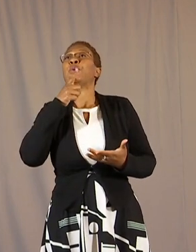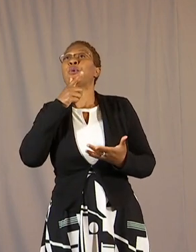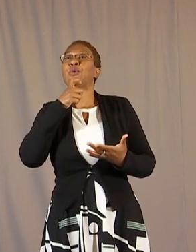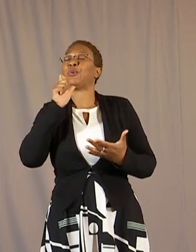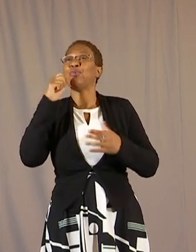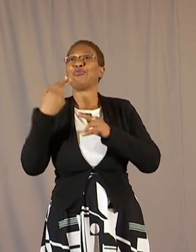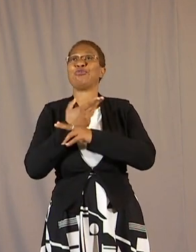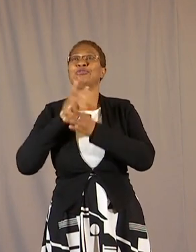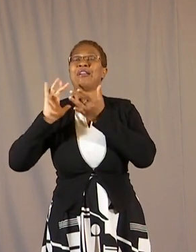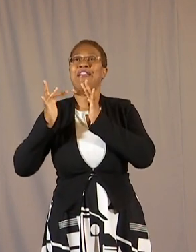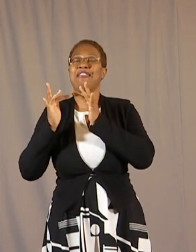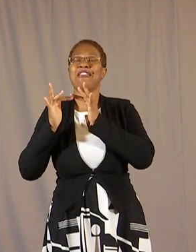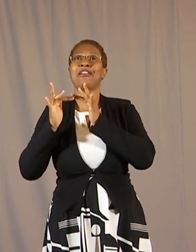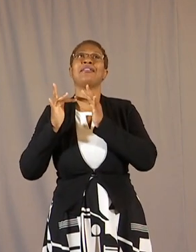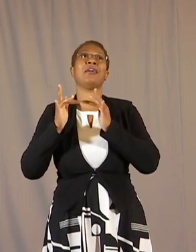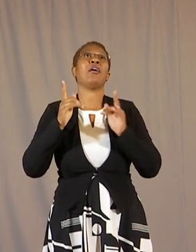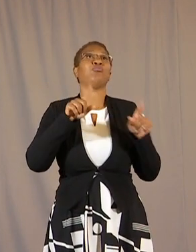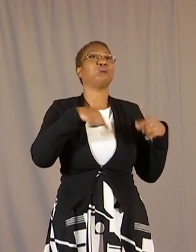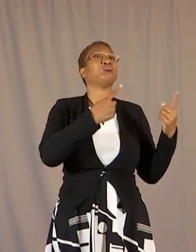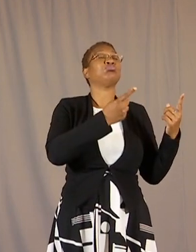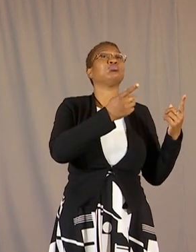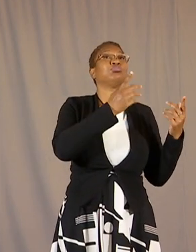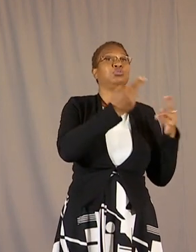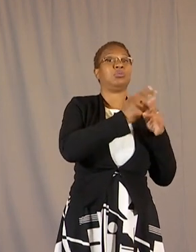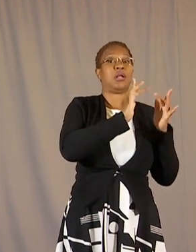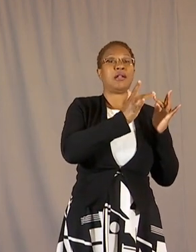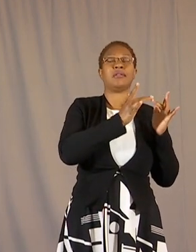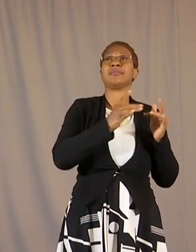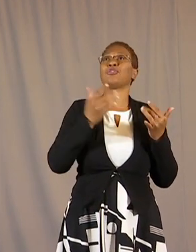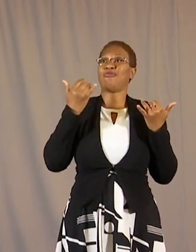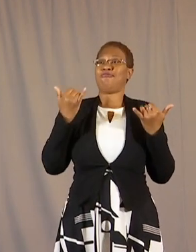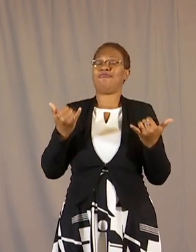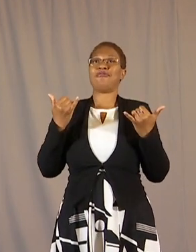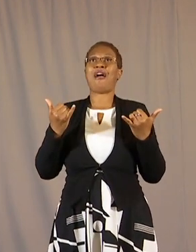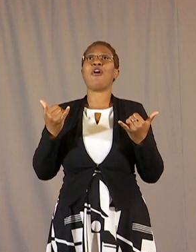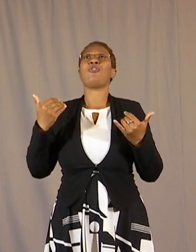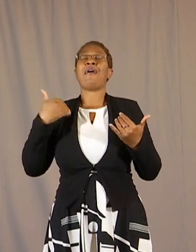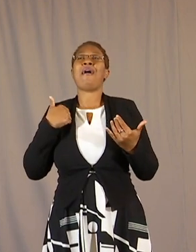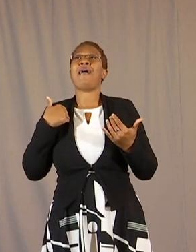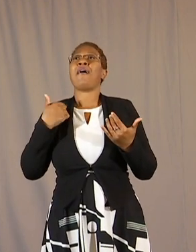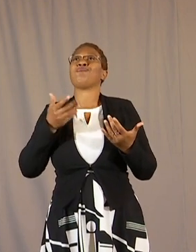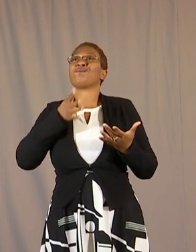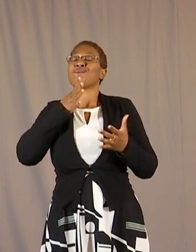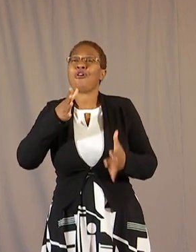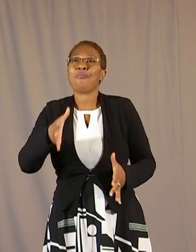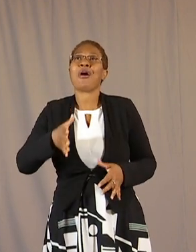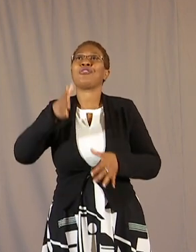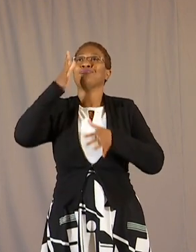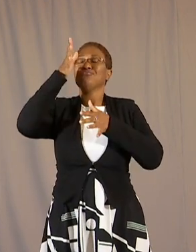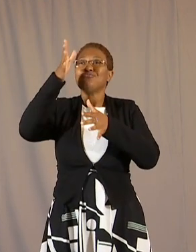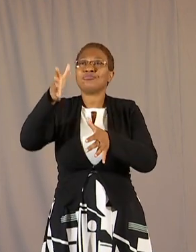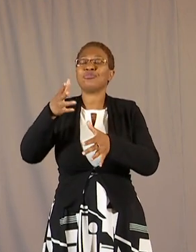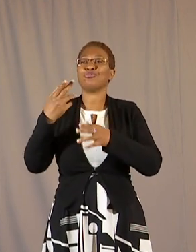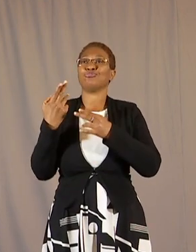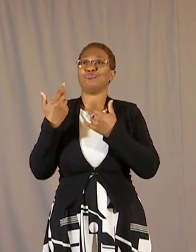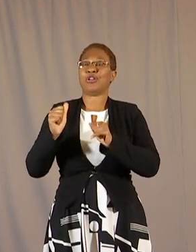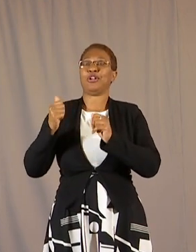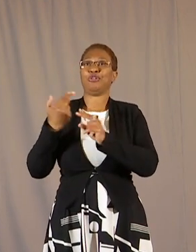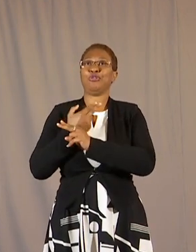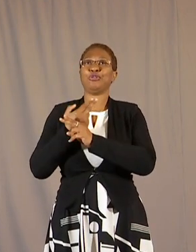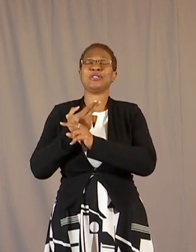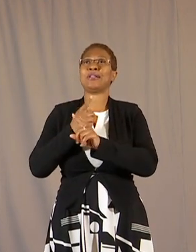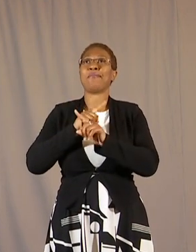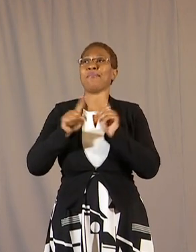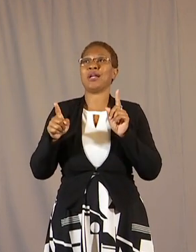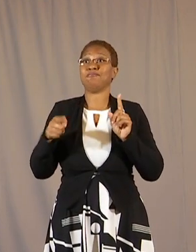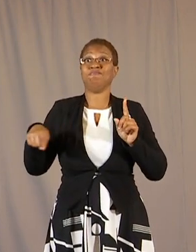have uncle, we have dads. All of us are all trying to access broadband, but it's insufficient. Many of us are trying to access